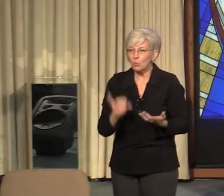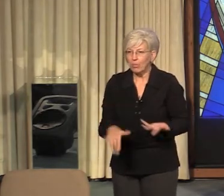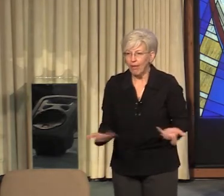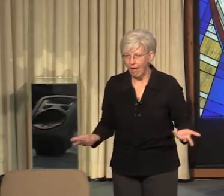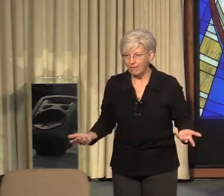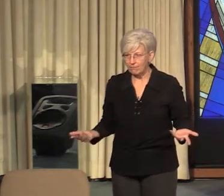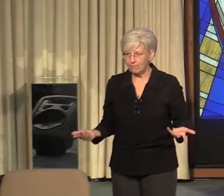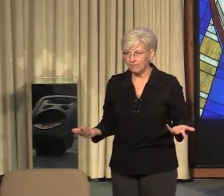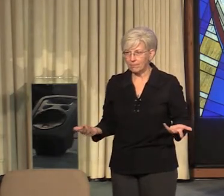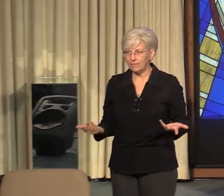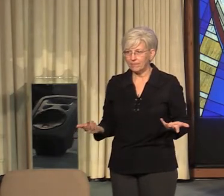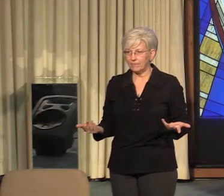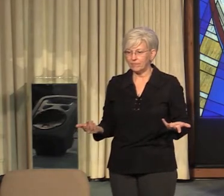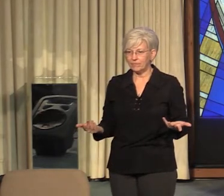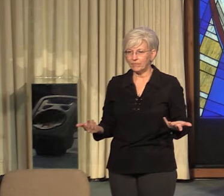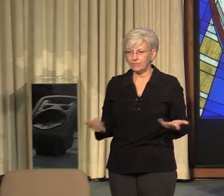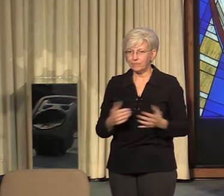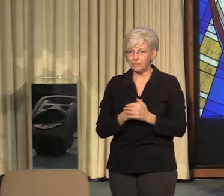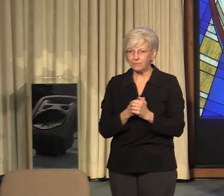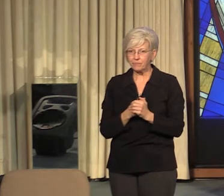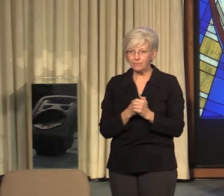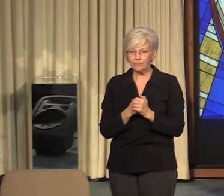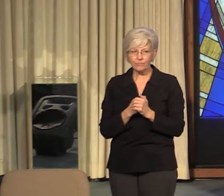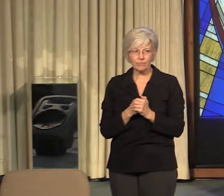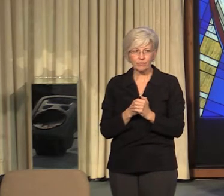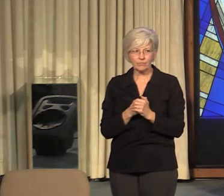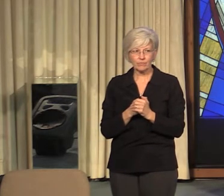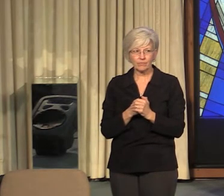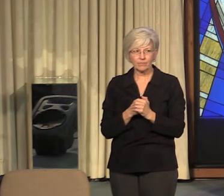that it was made from.